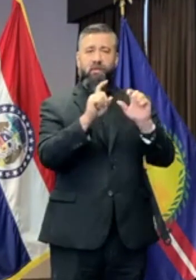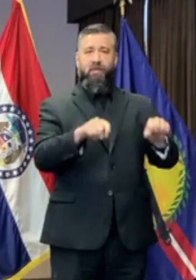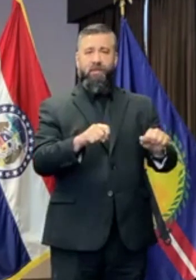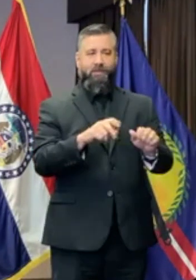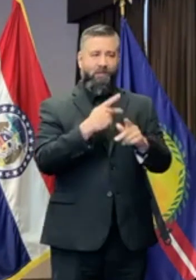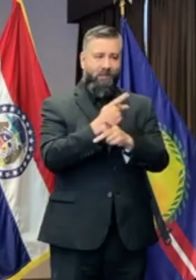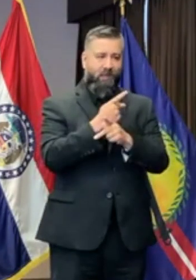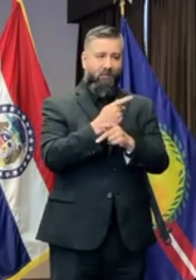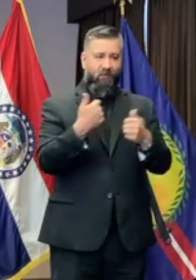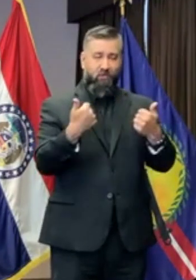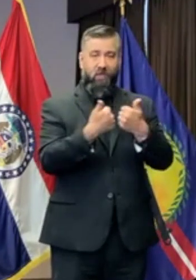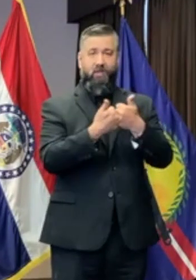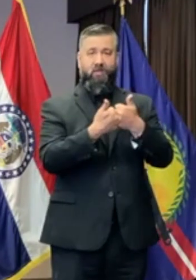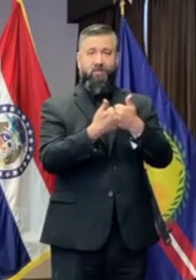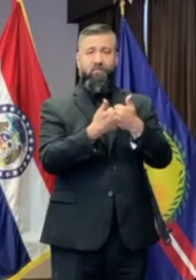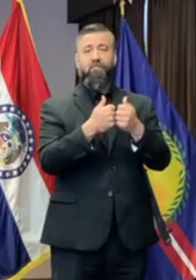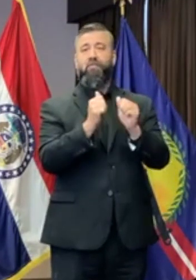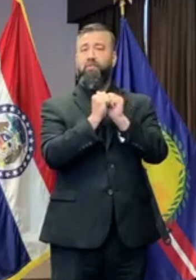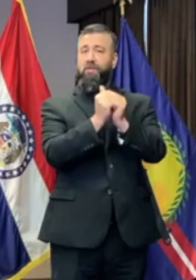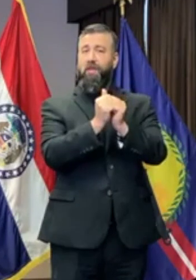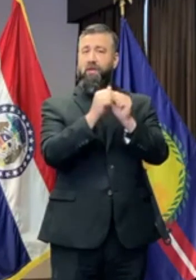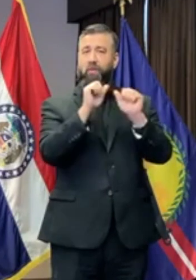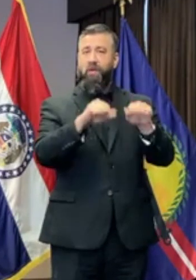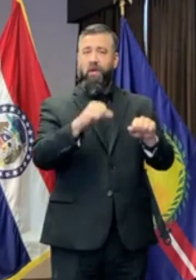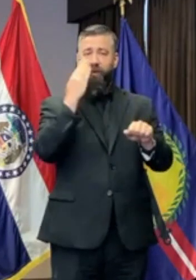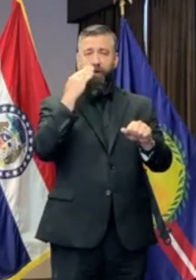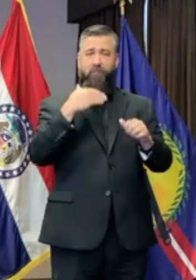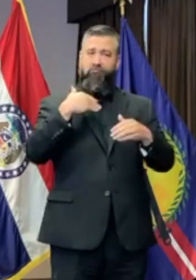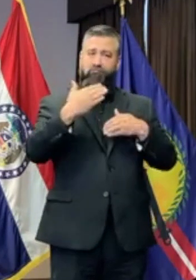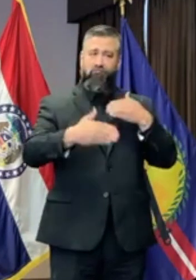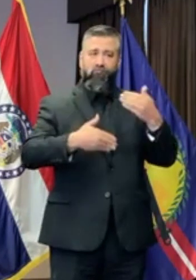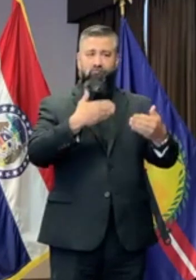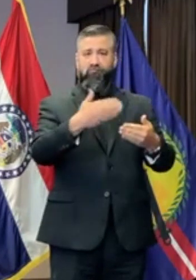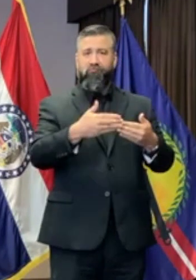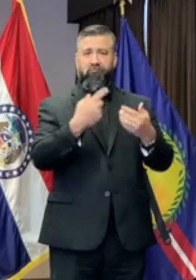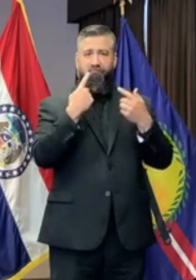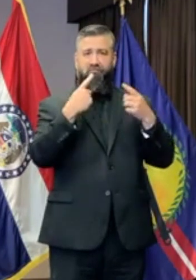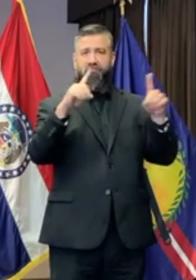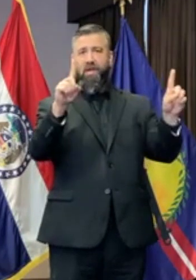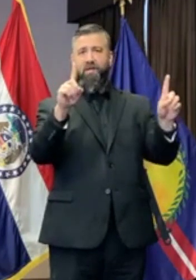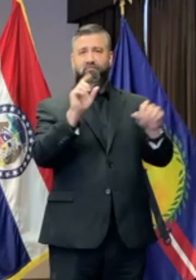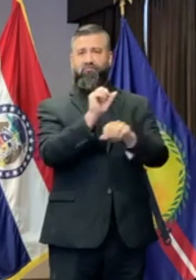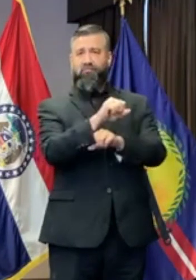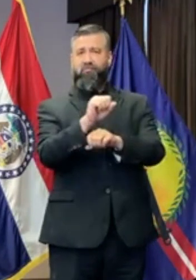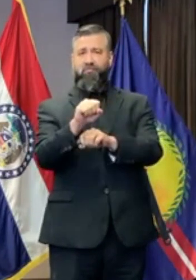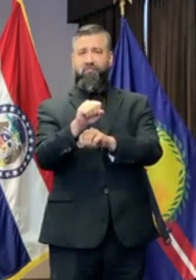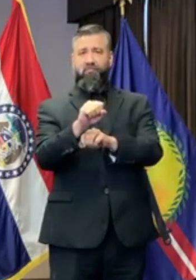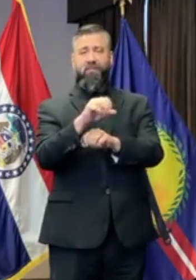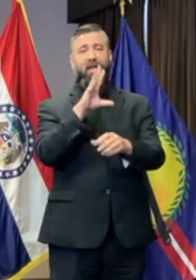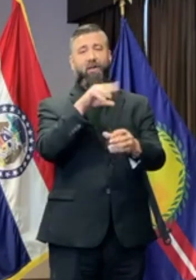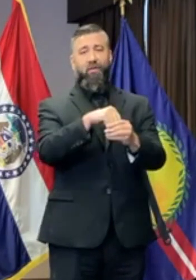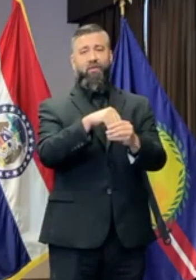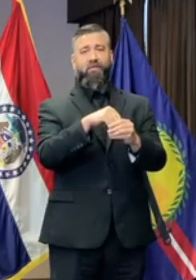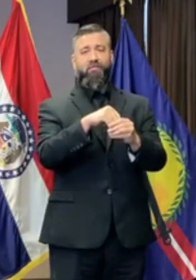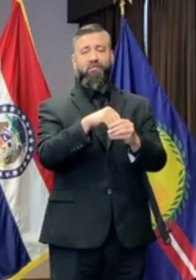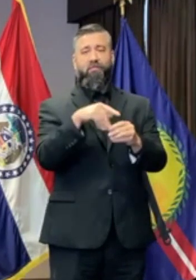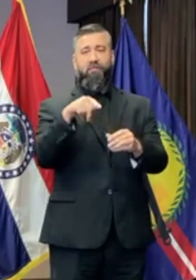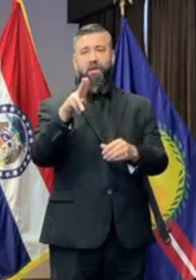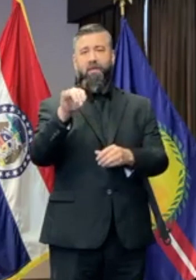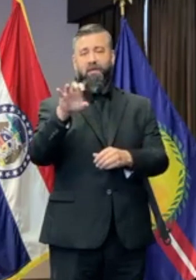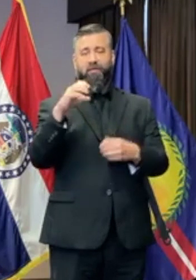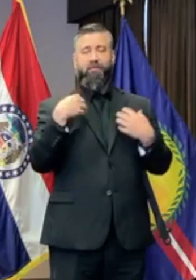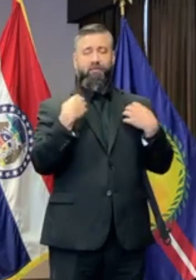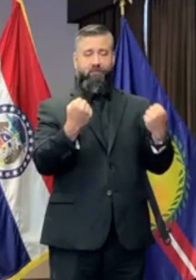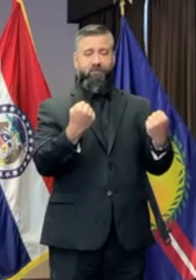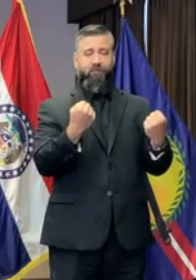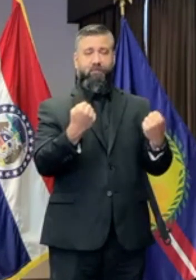challenges. Together, we know we can move the needle on many complex issues that we face, including public health. So today,